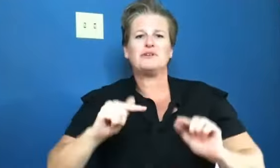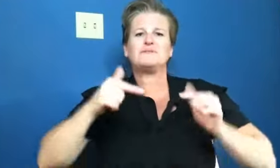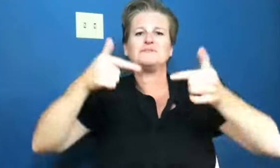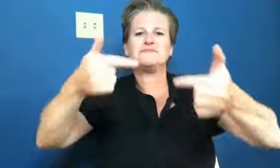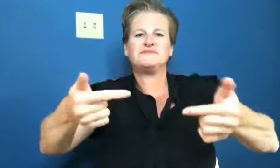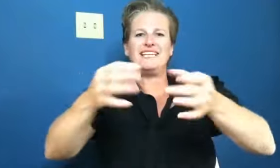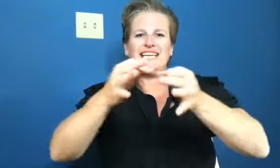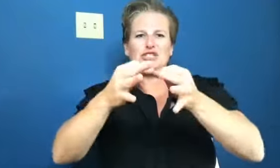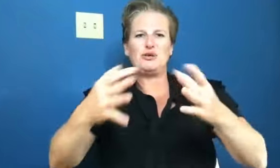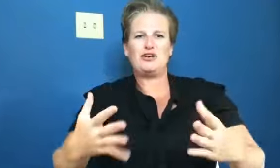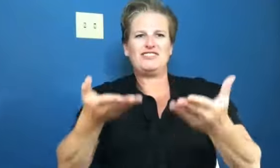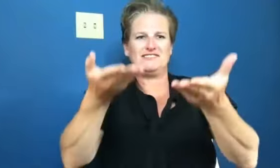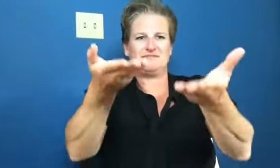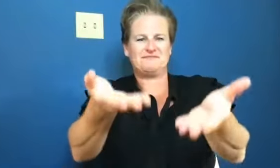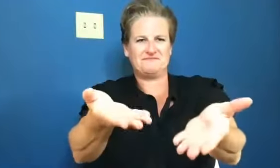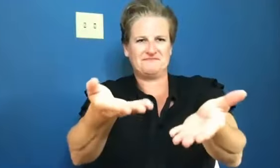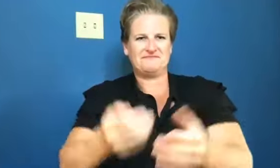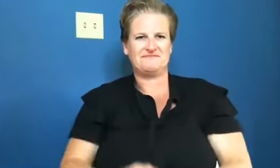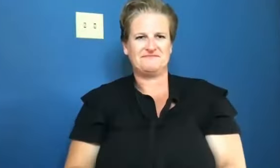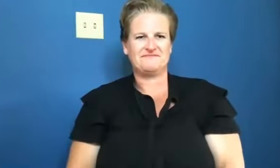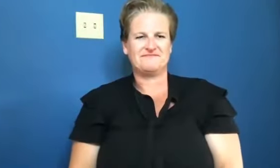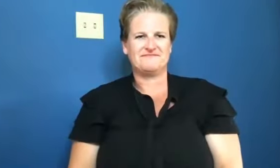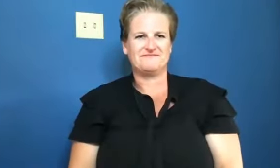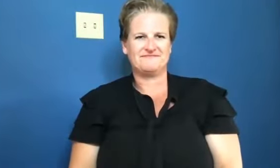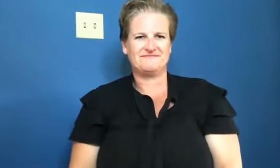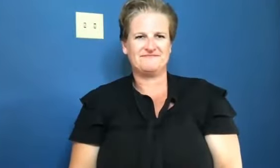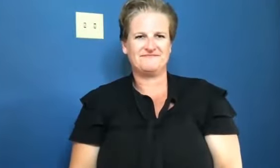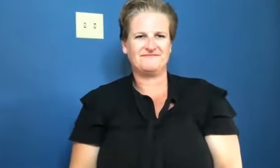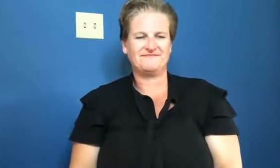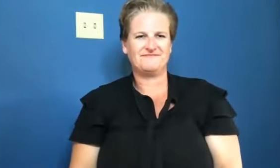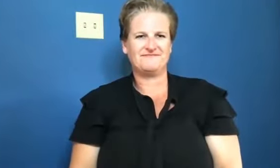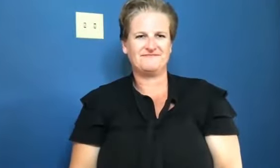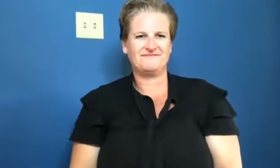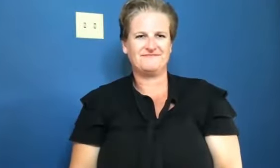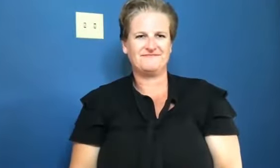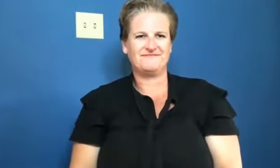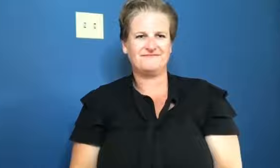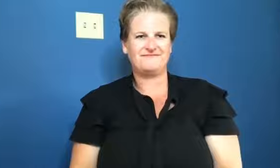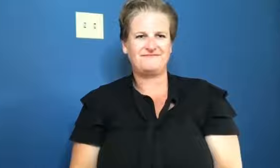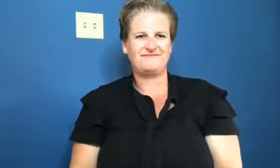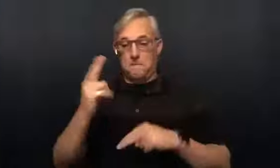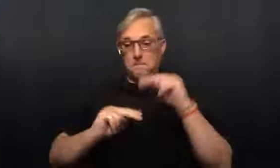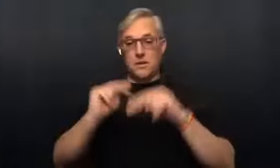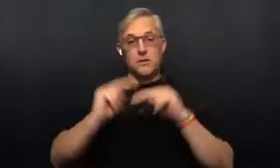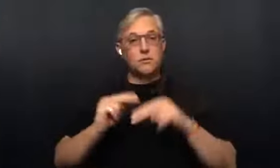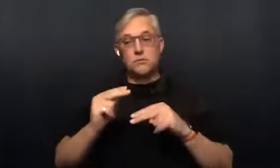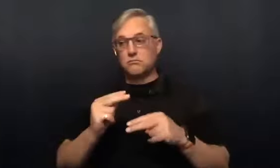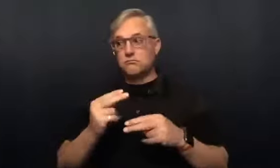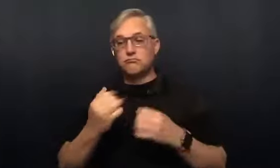and productive life in service and focusing on your own life and building a constructive life, you are less likely to take over other people's lives.